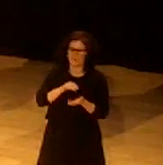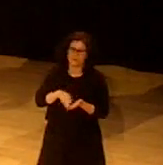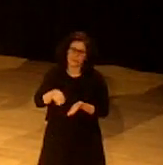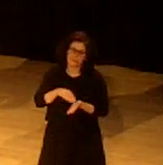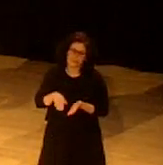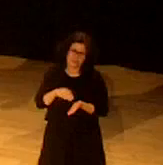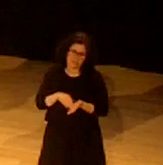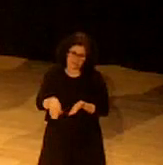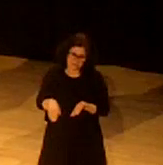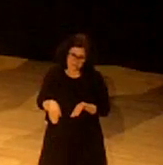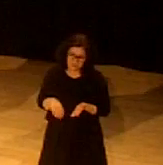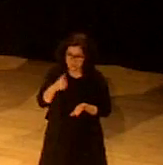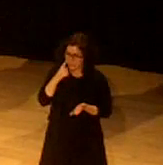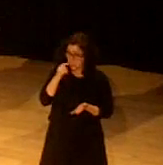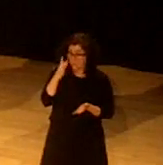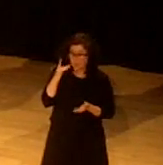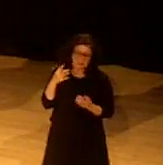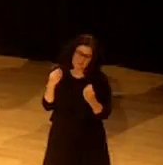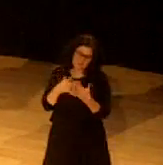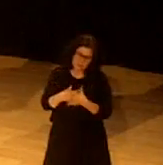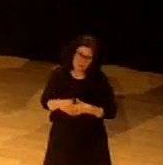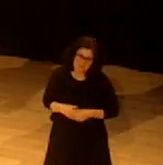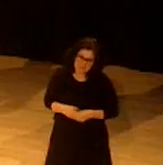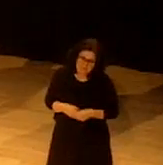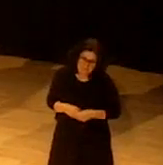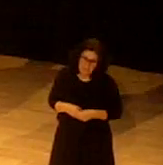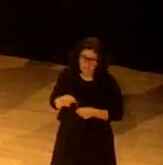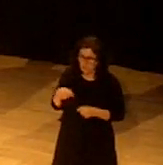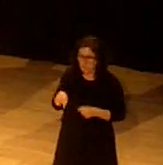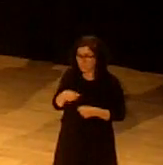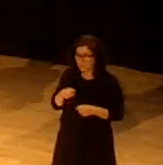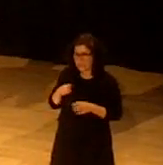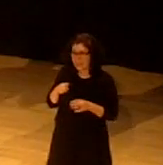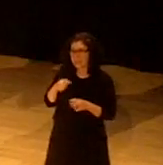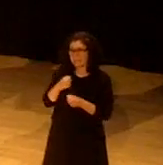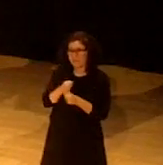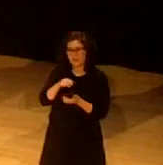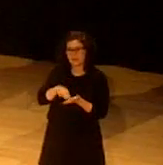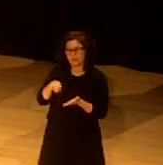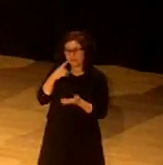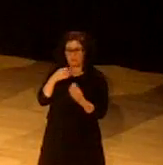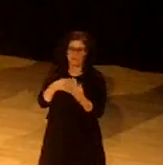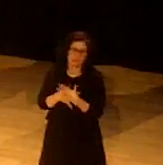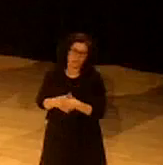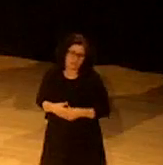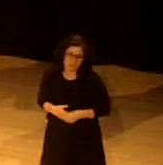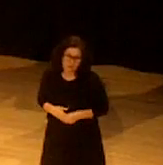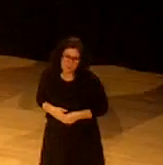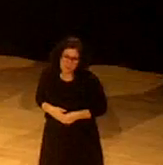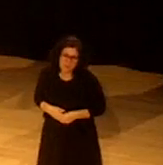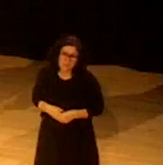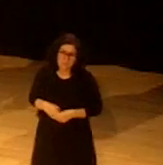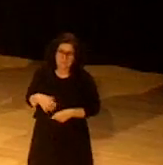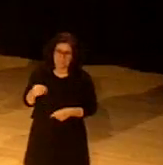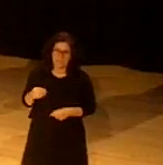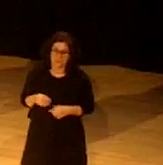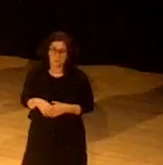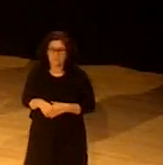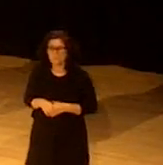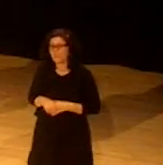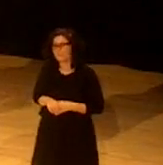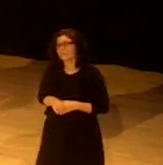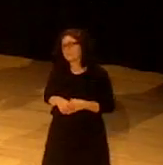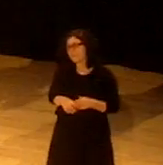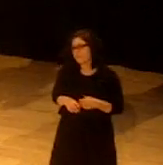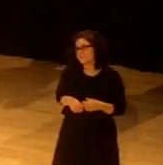again for fear. We rationalize fear. And again, the same thing that we talked about with the medical institution that now applies to